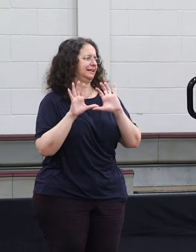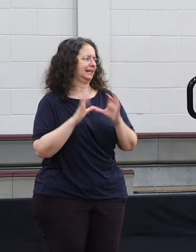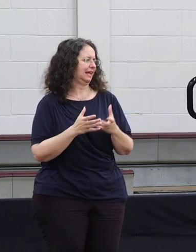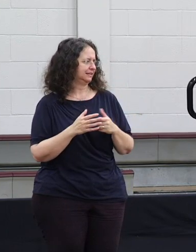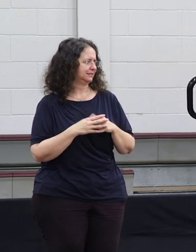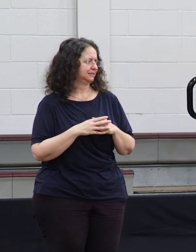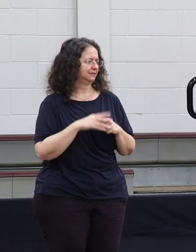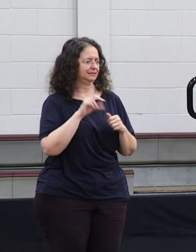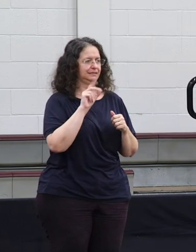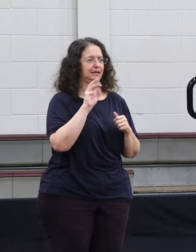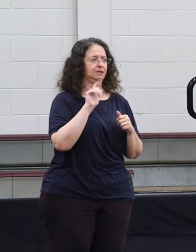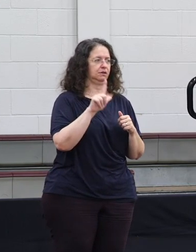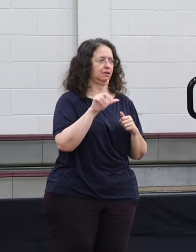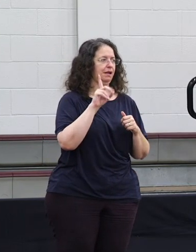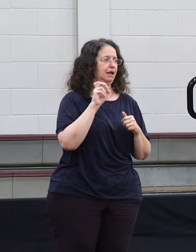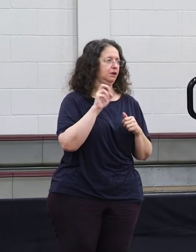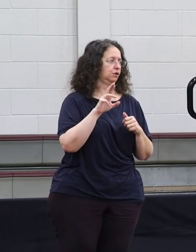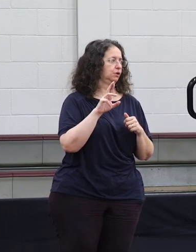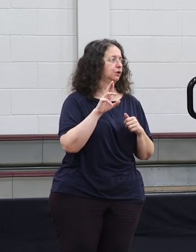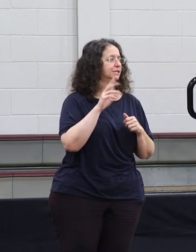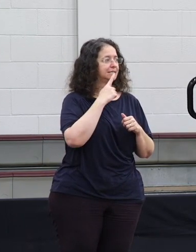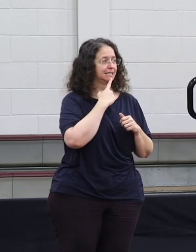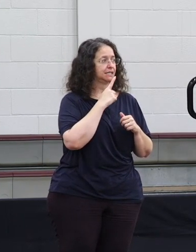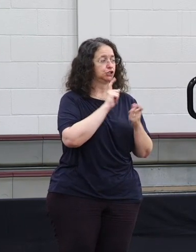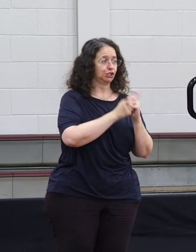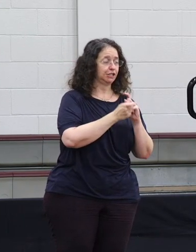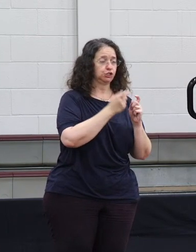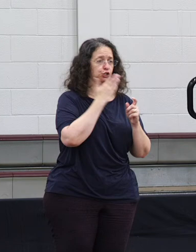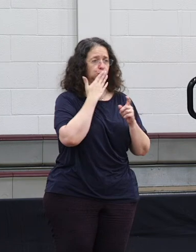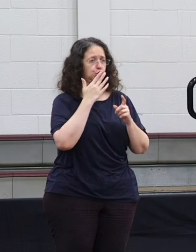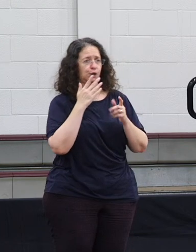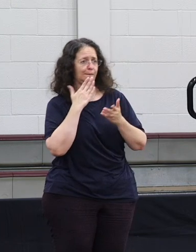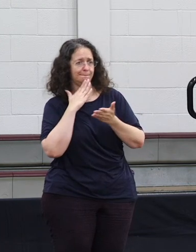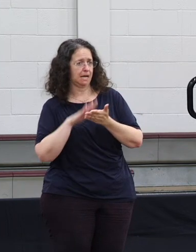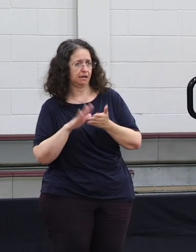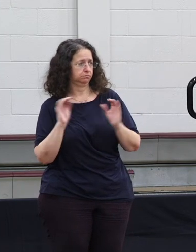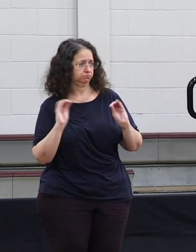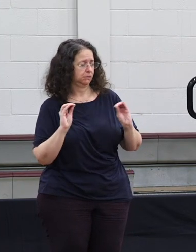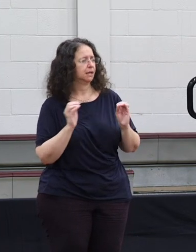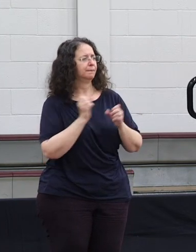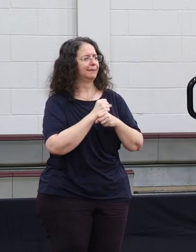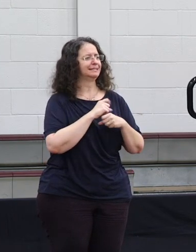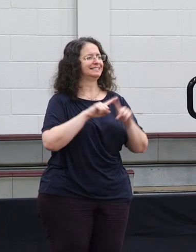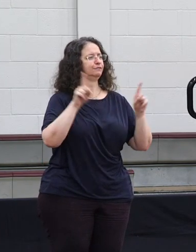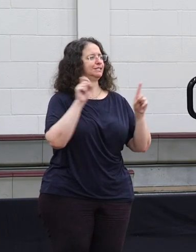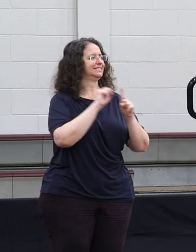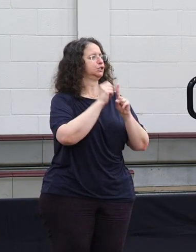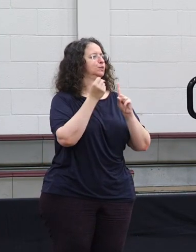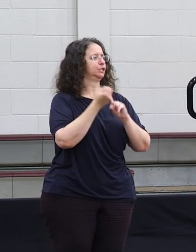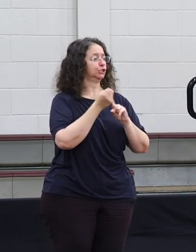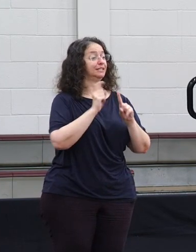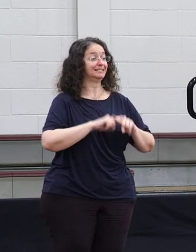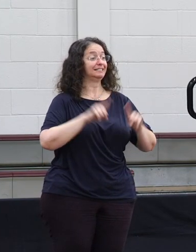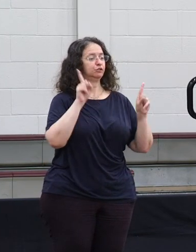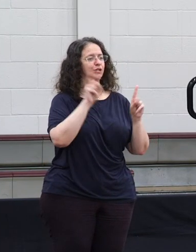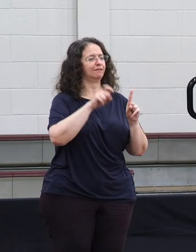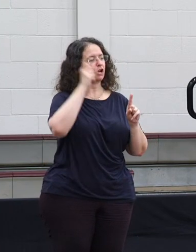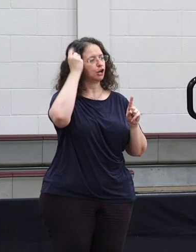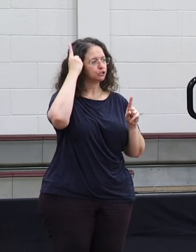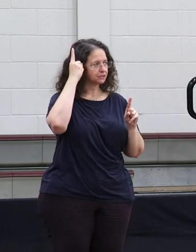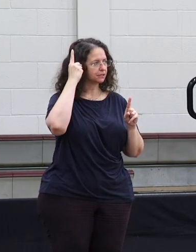who said, "Change is neither good nor bad. It creates different situations, and that difference is what we have to